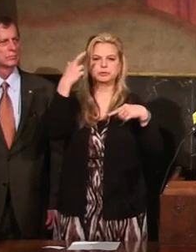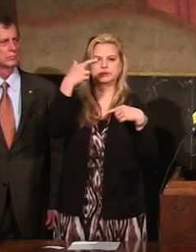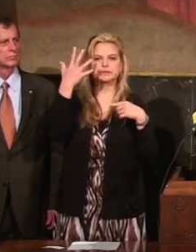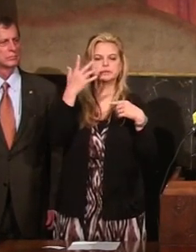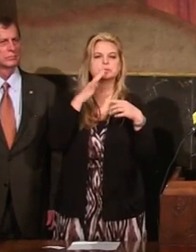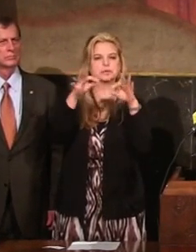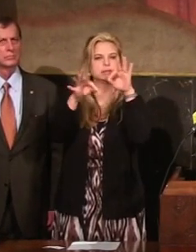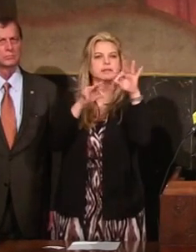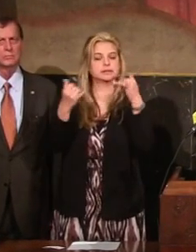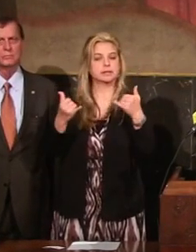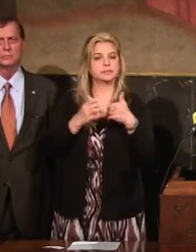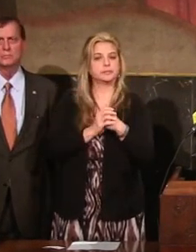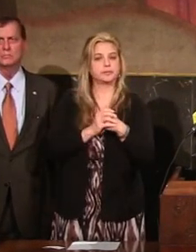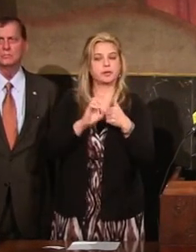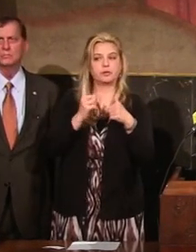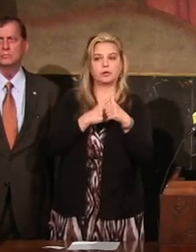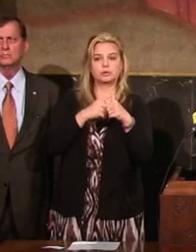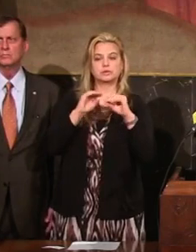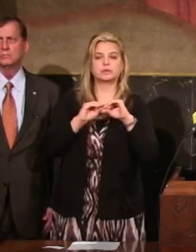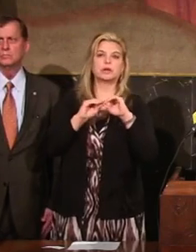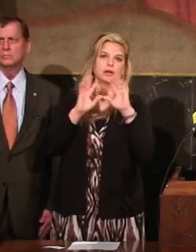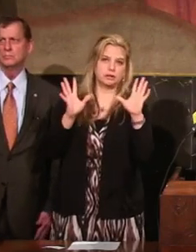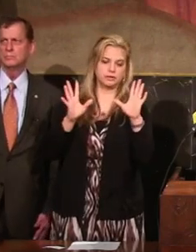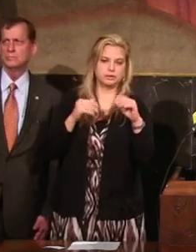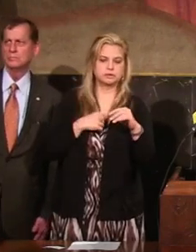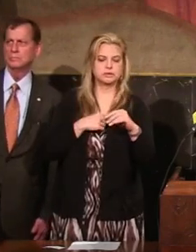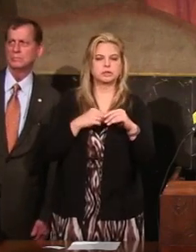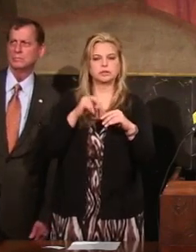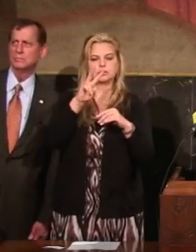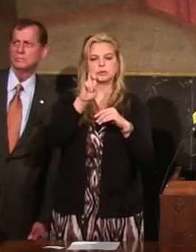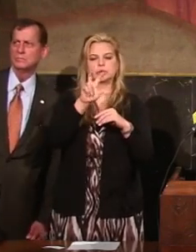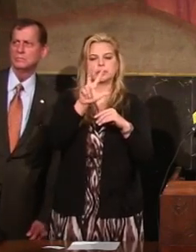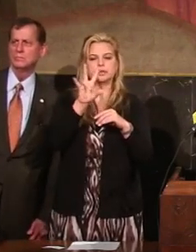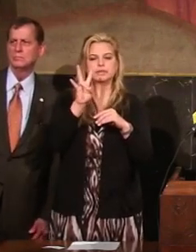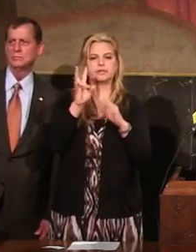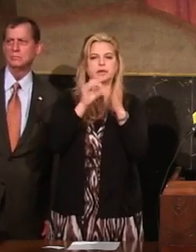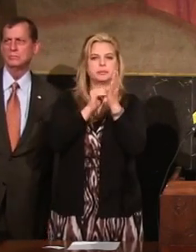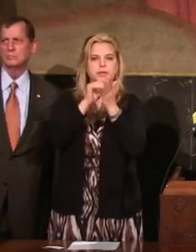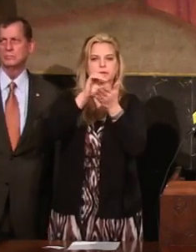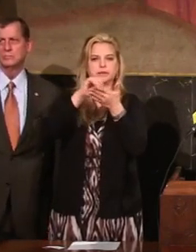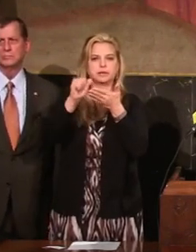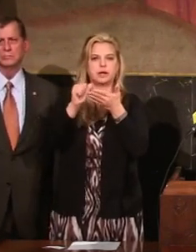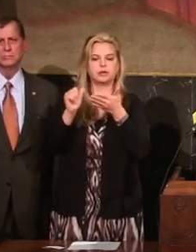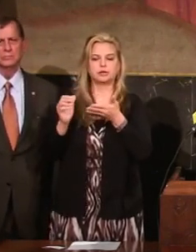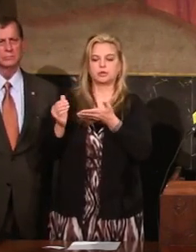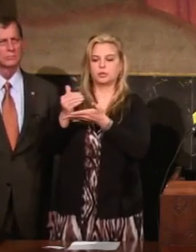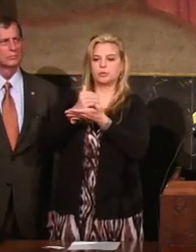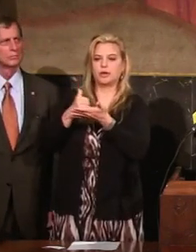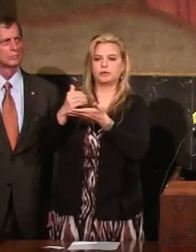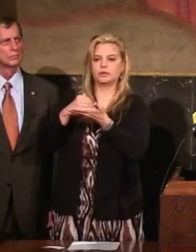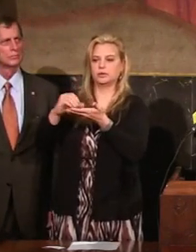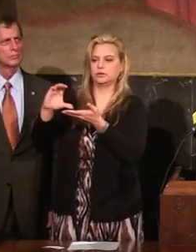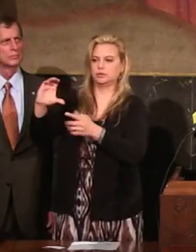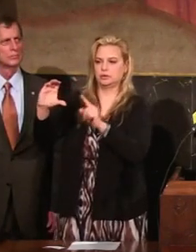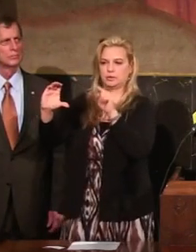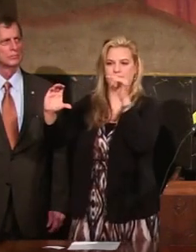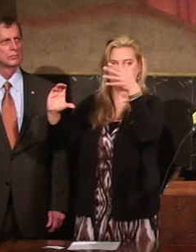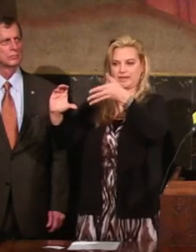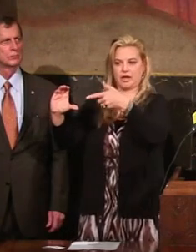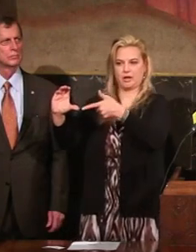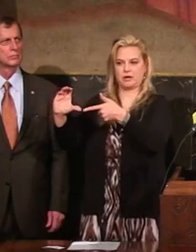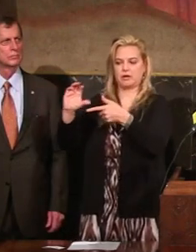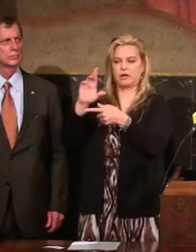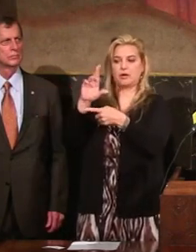today. First and most obvious, it leaves $237 million of revenue recognized by REC on the